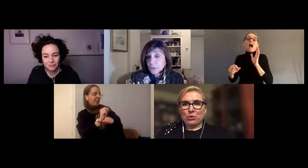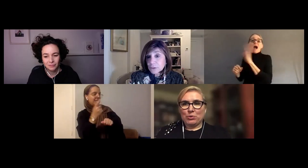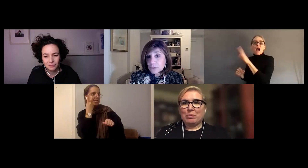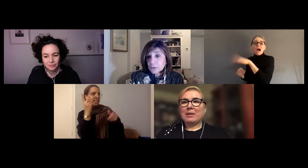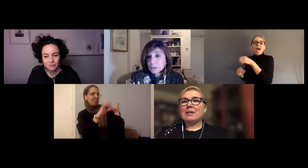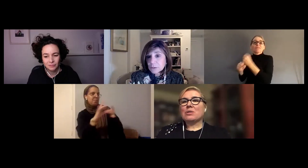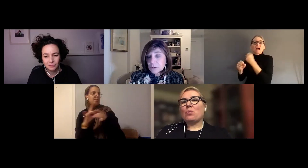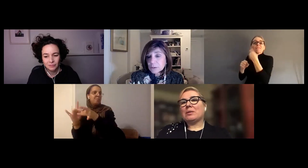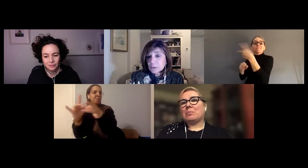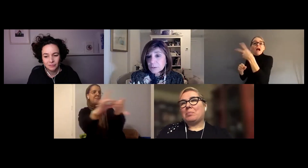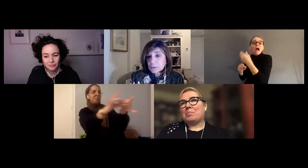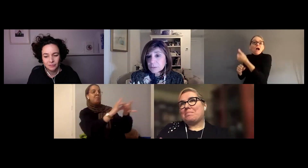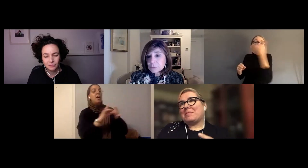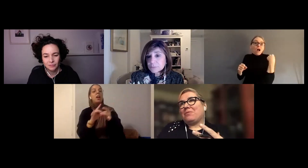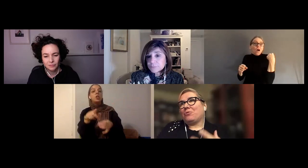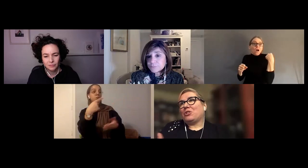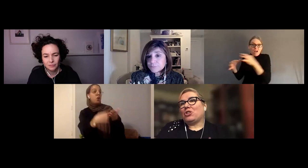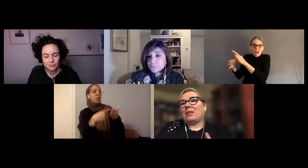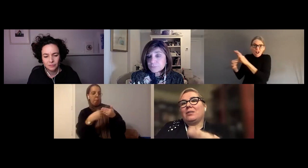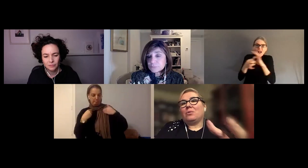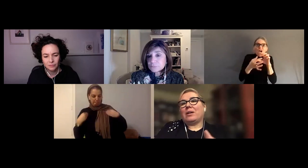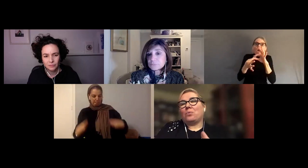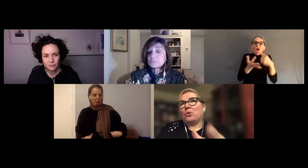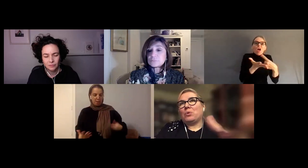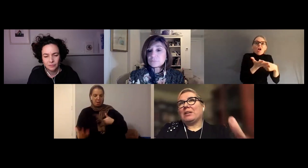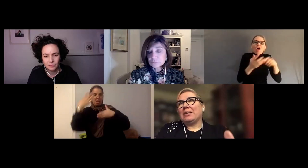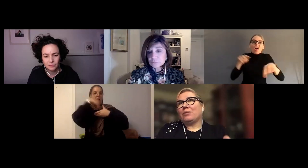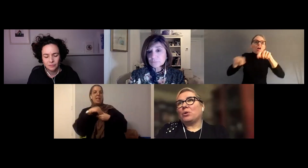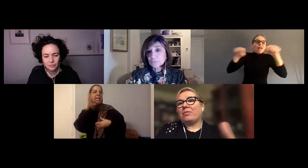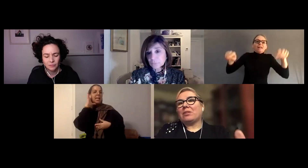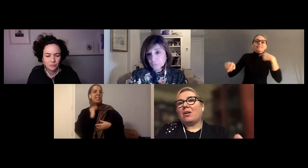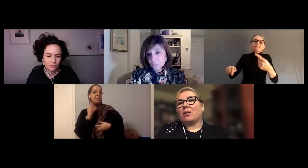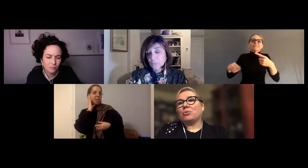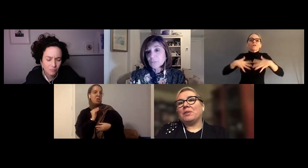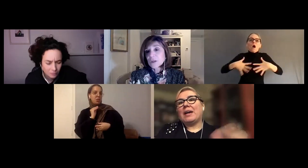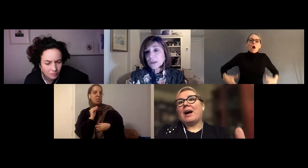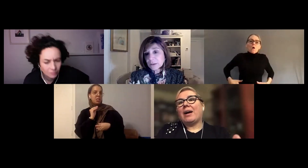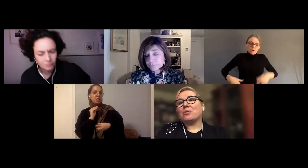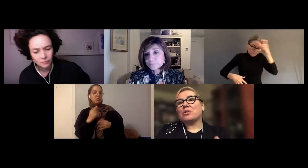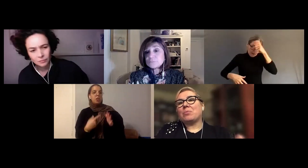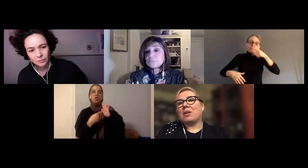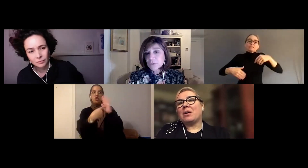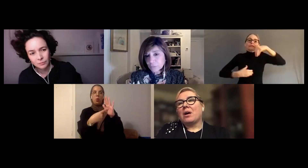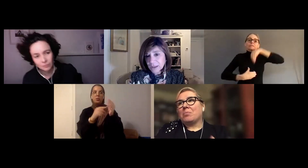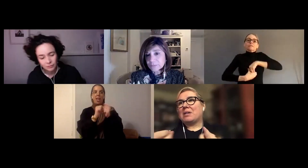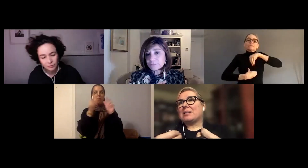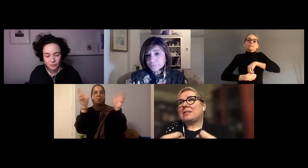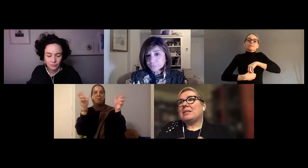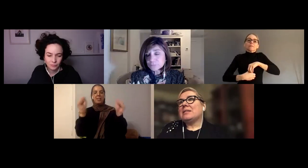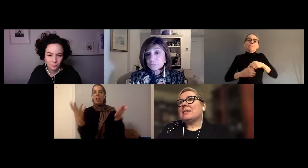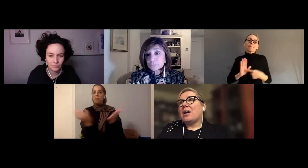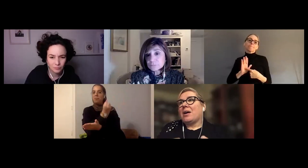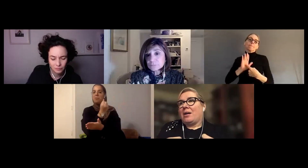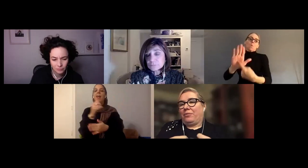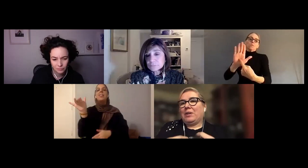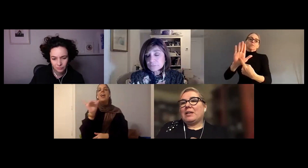experience through the body is what differentiate, you know, like what we can live through an avatar, through an AI or something. Right. Because